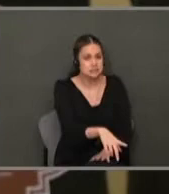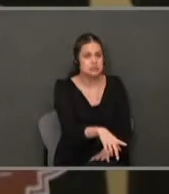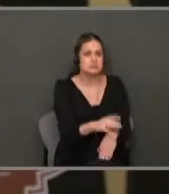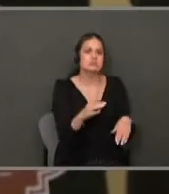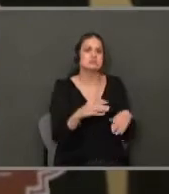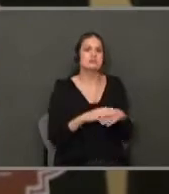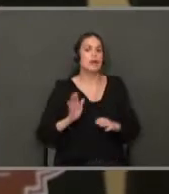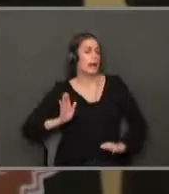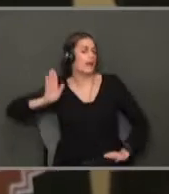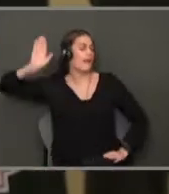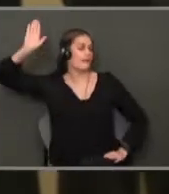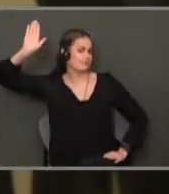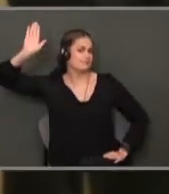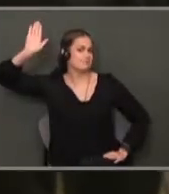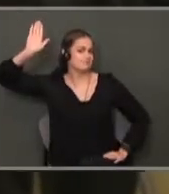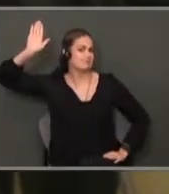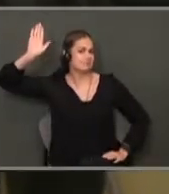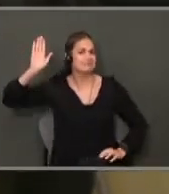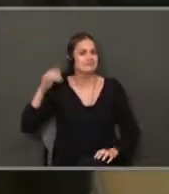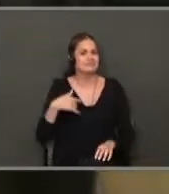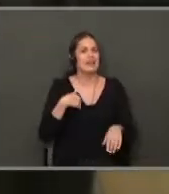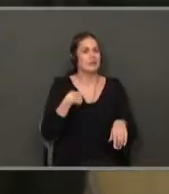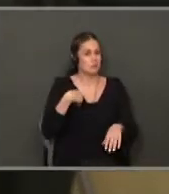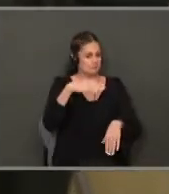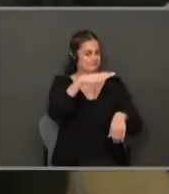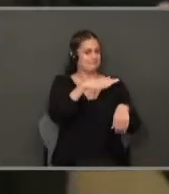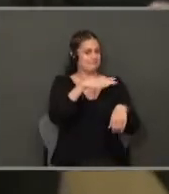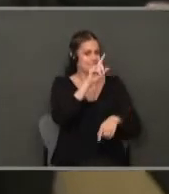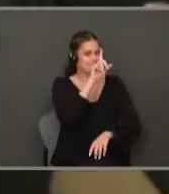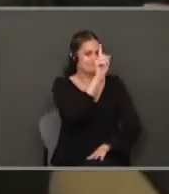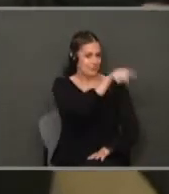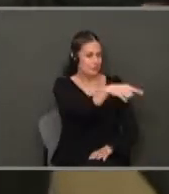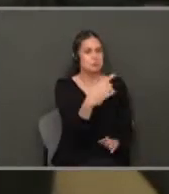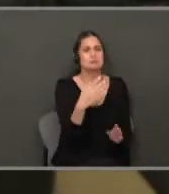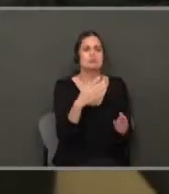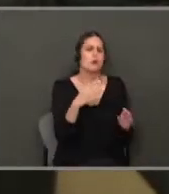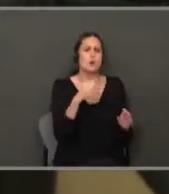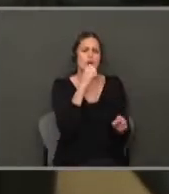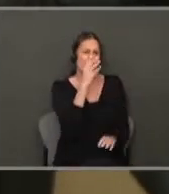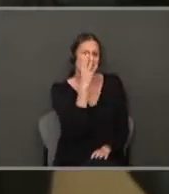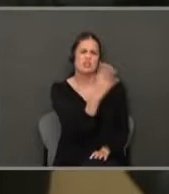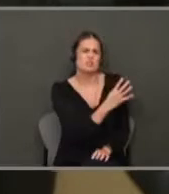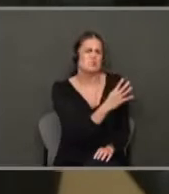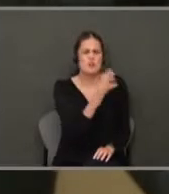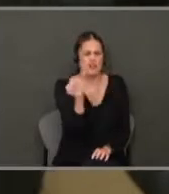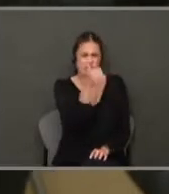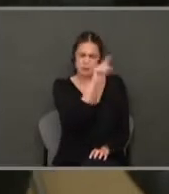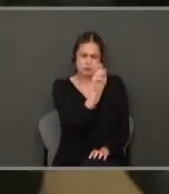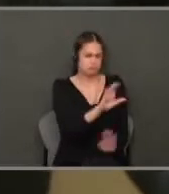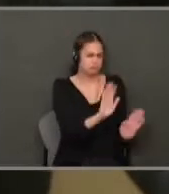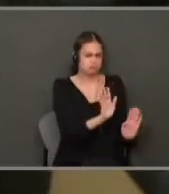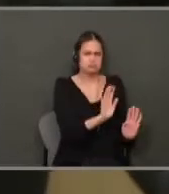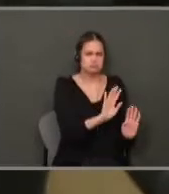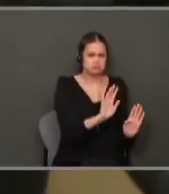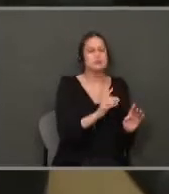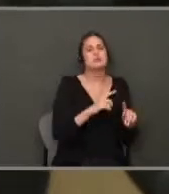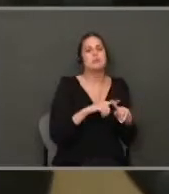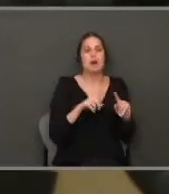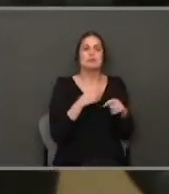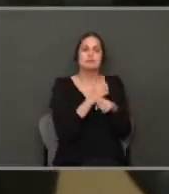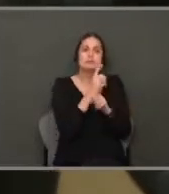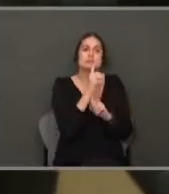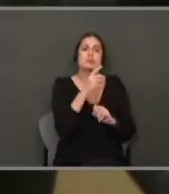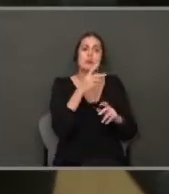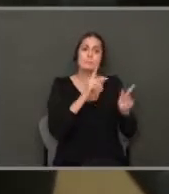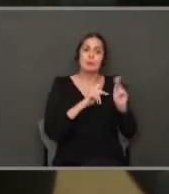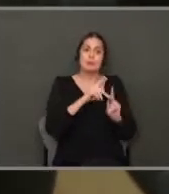we use our hands and we'll call on you, right? Nobody's questions will go unanswered. And more importantly, please remember